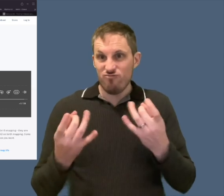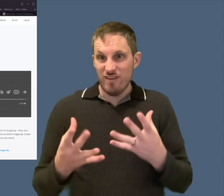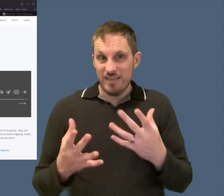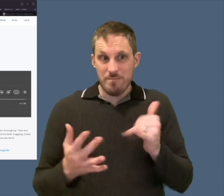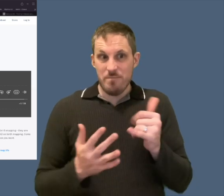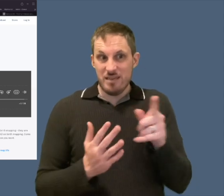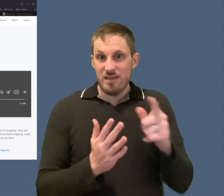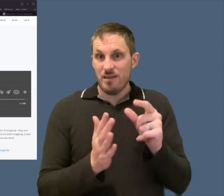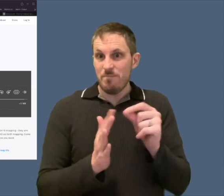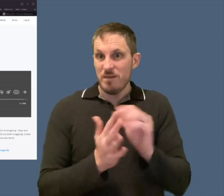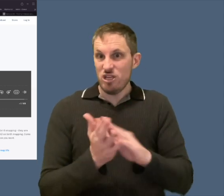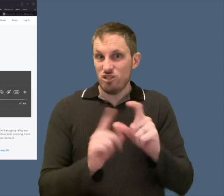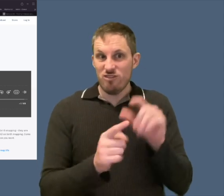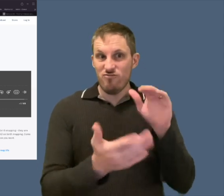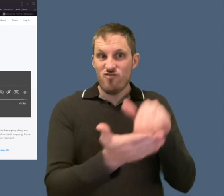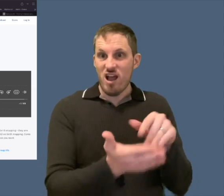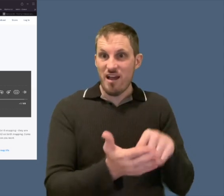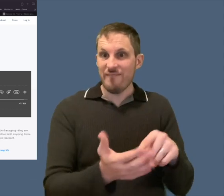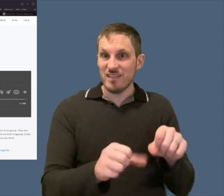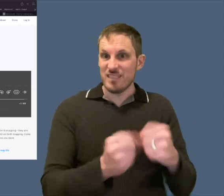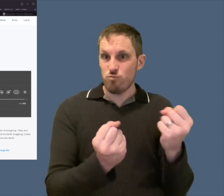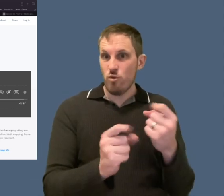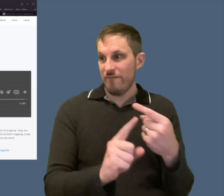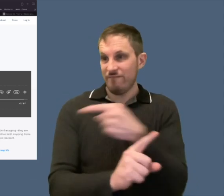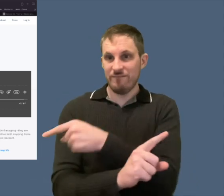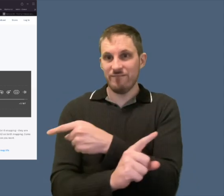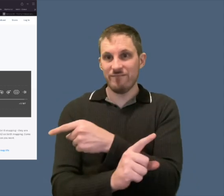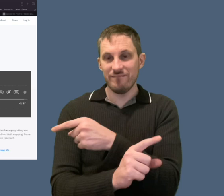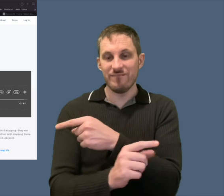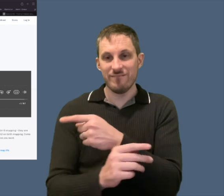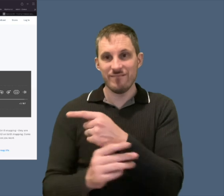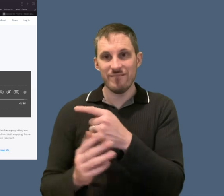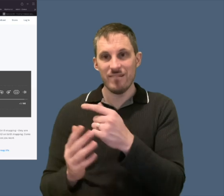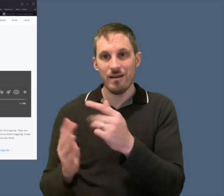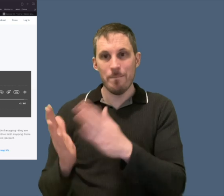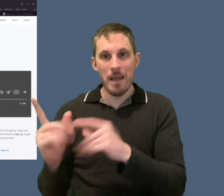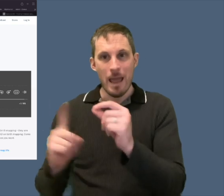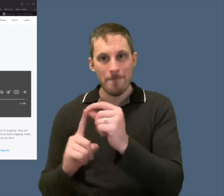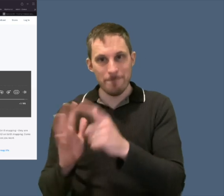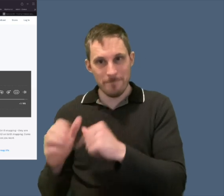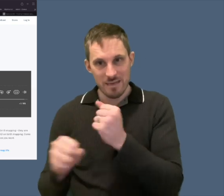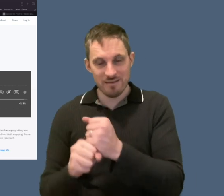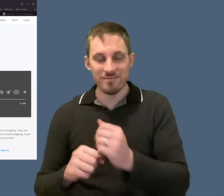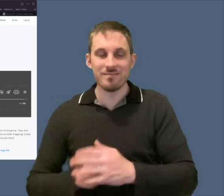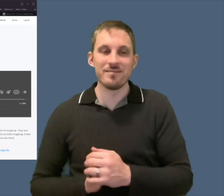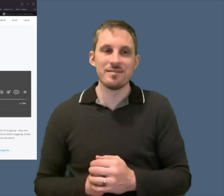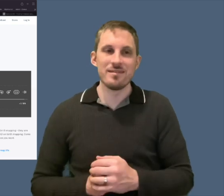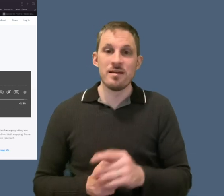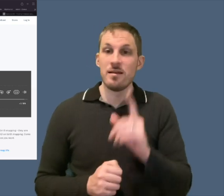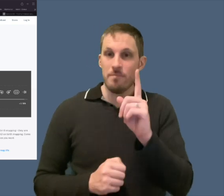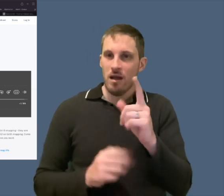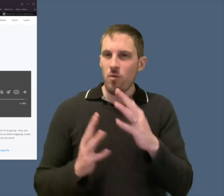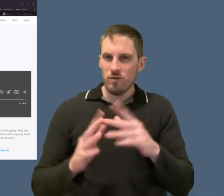my hypothesis, that the whole thing is bupkis and to be rejected. But you start these kinds of studies because you've got a pretty